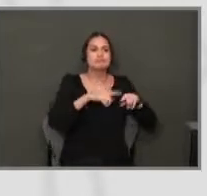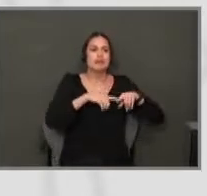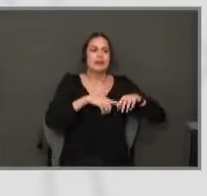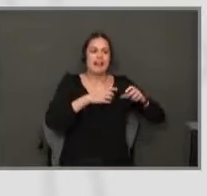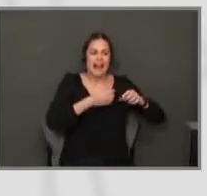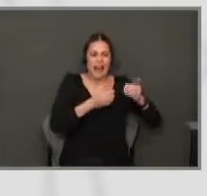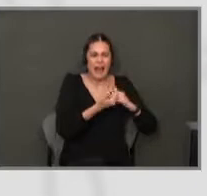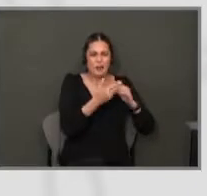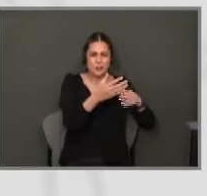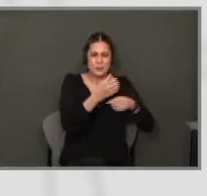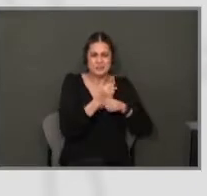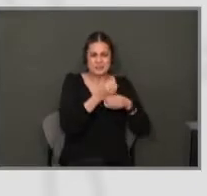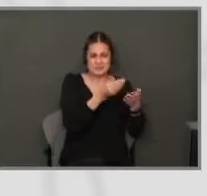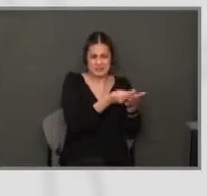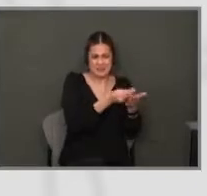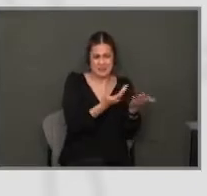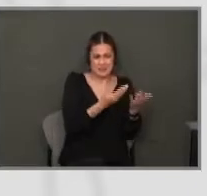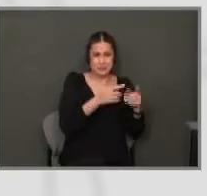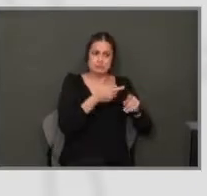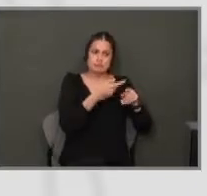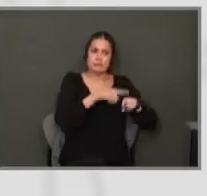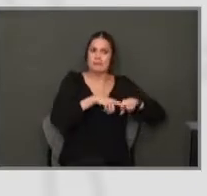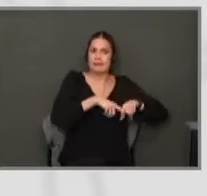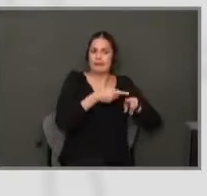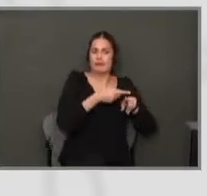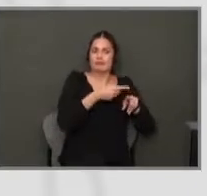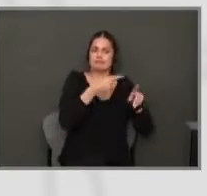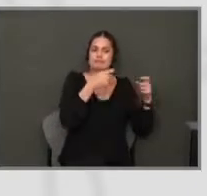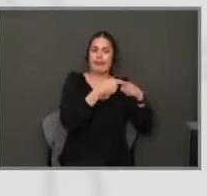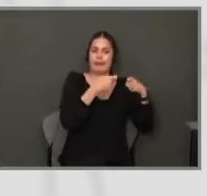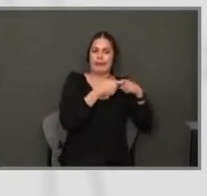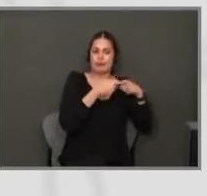money. So it's based off of energy usage in the month of July.